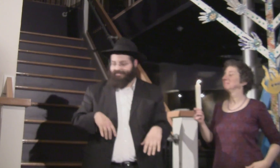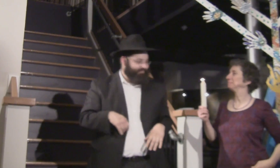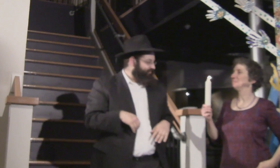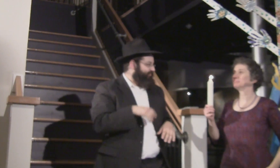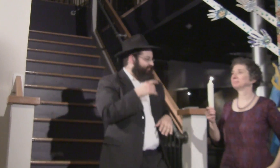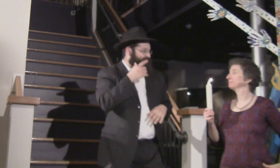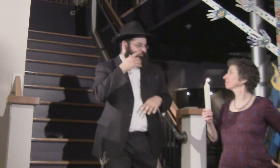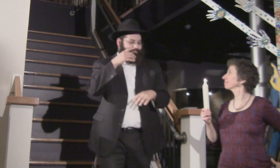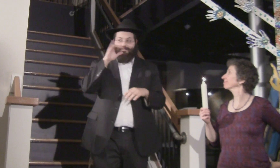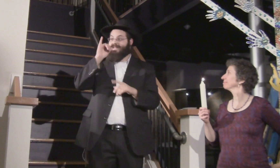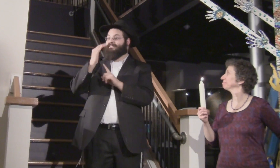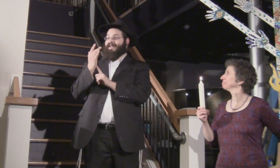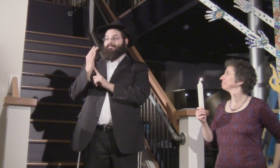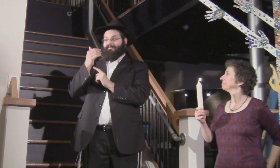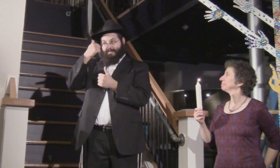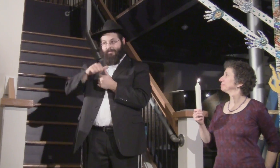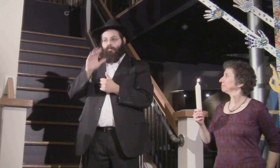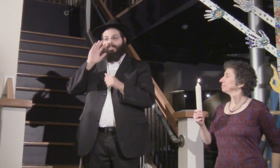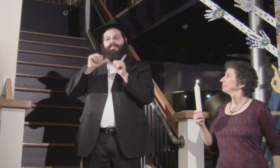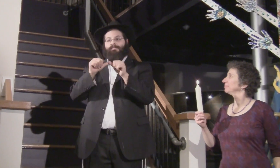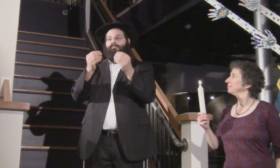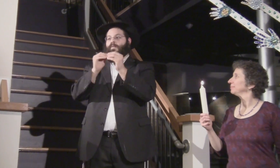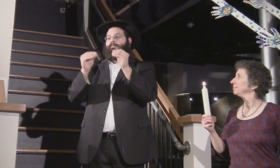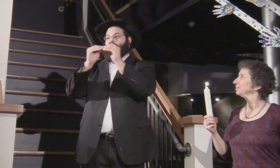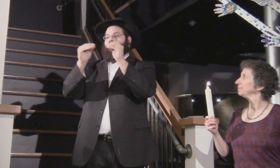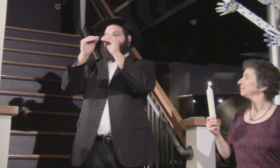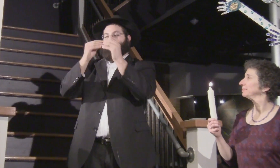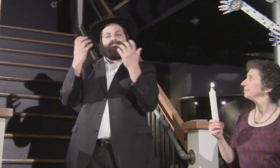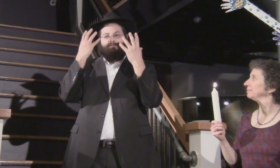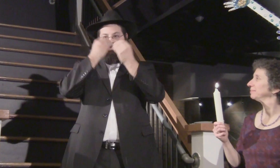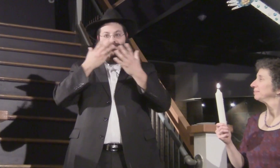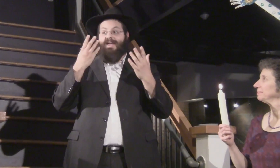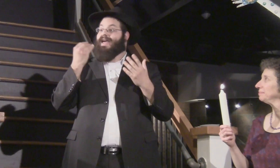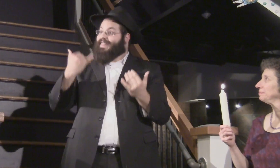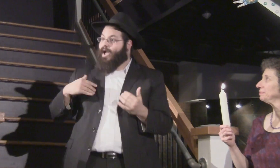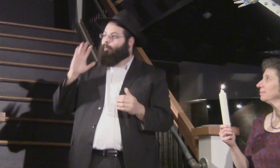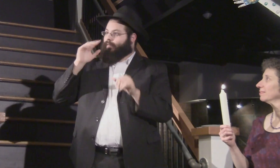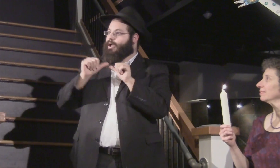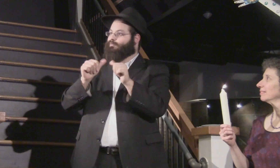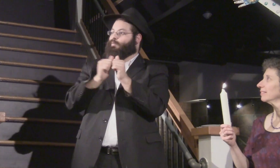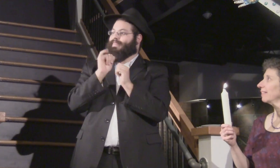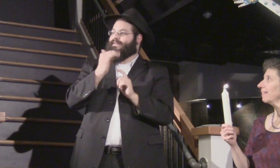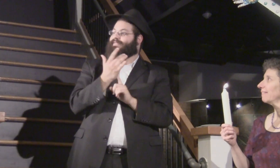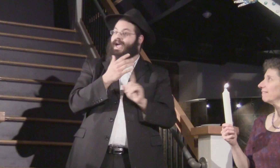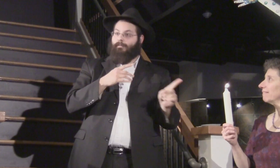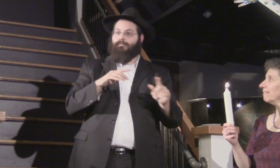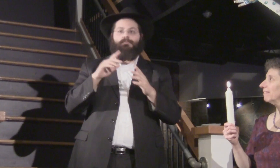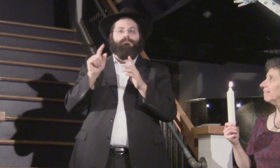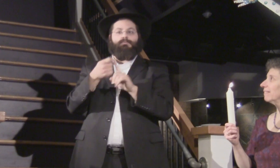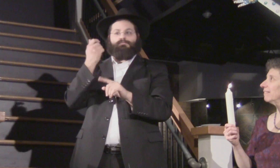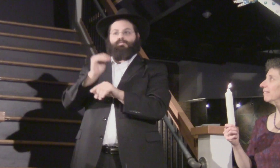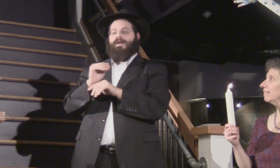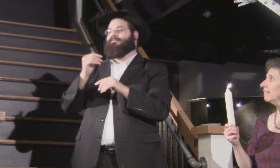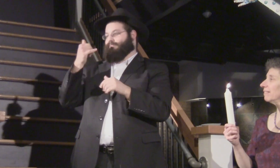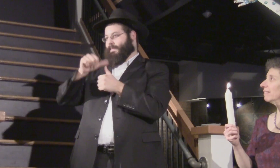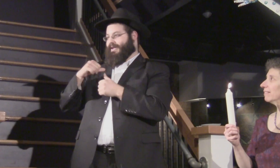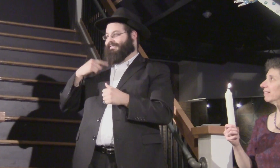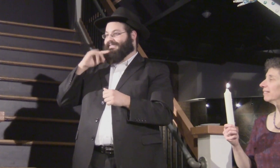Okay, wonderful. So that flame will continue on and on. And so now we continue with that